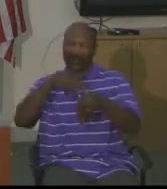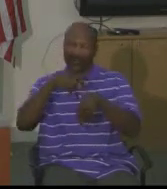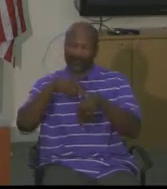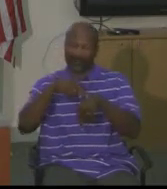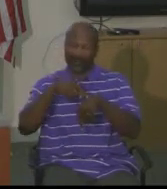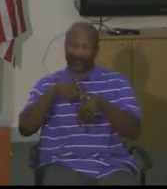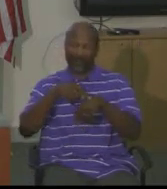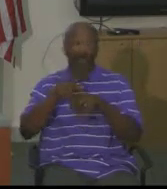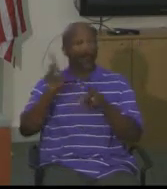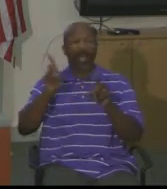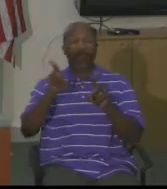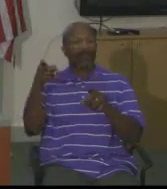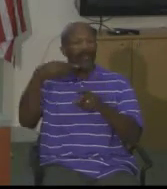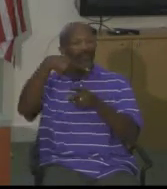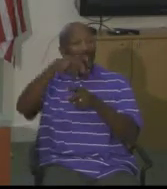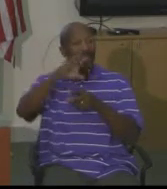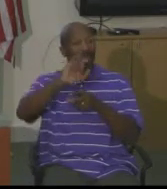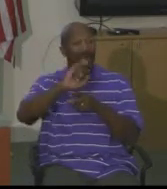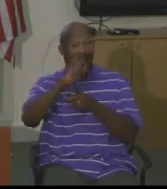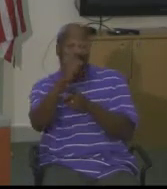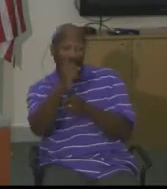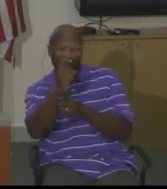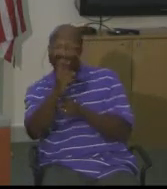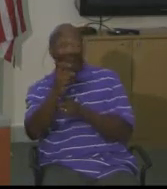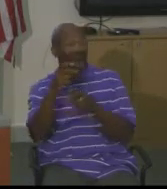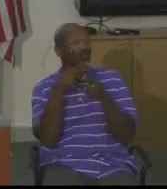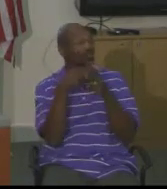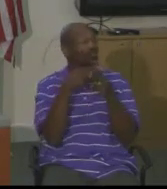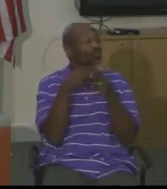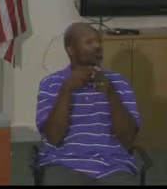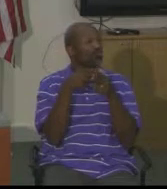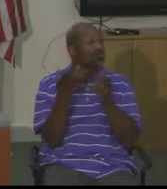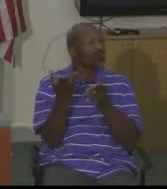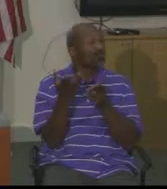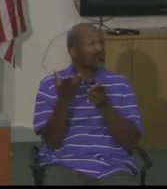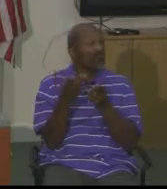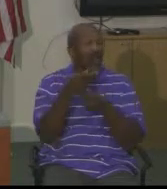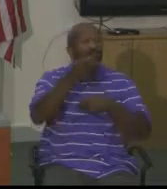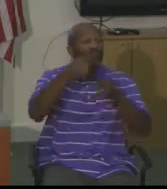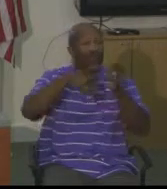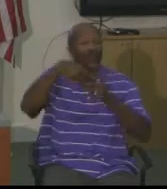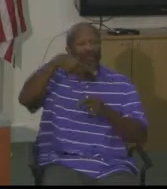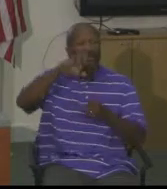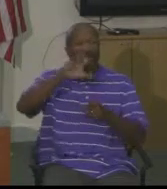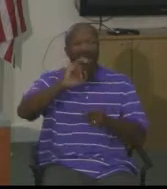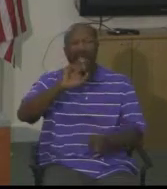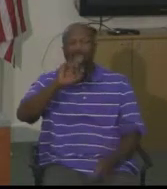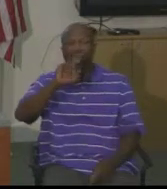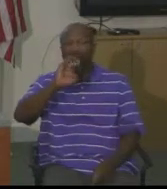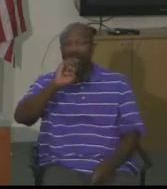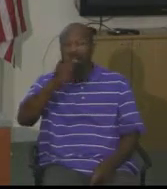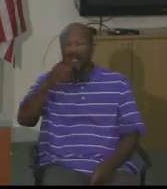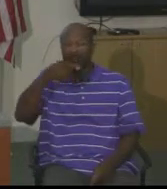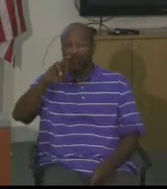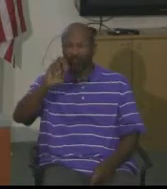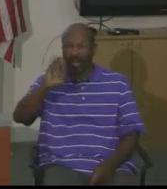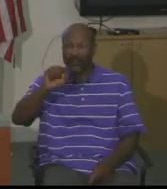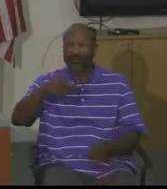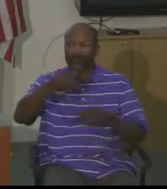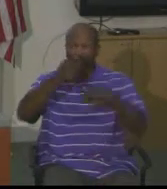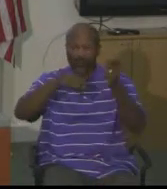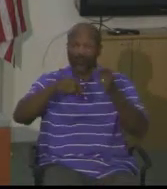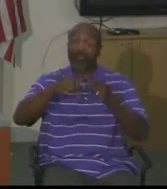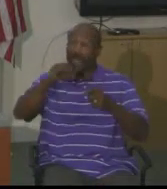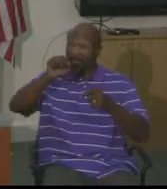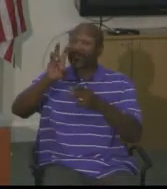Again, it was short-lived. It was replaced by PCI Express. It made 64